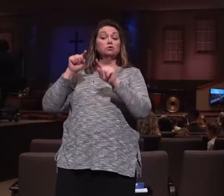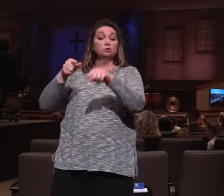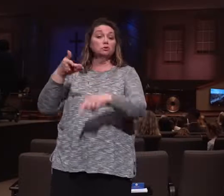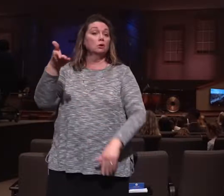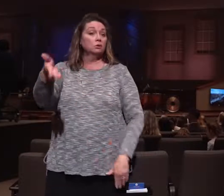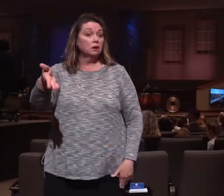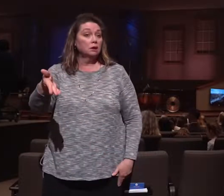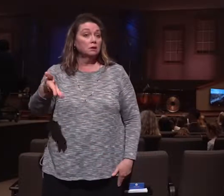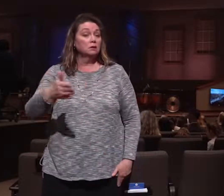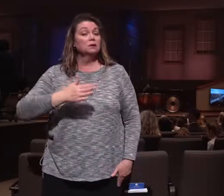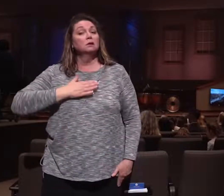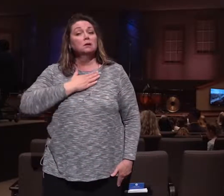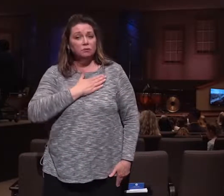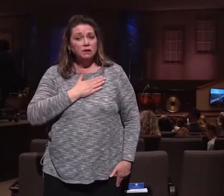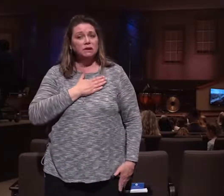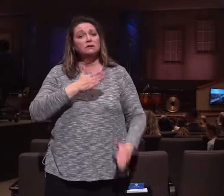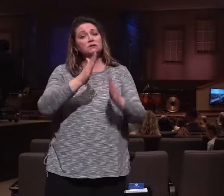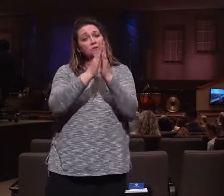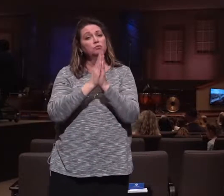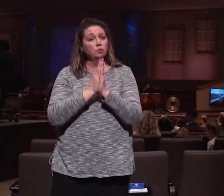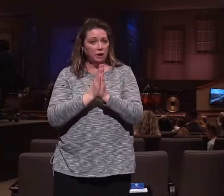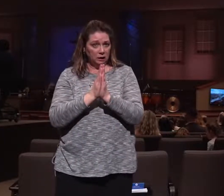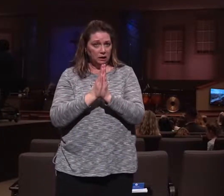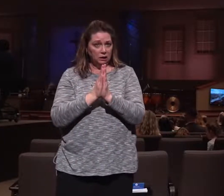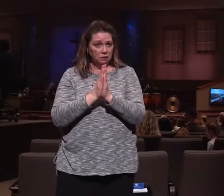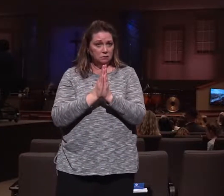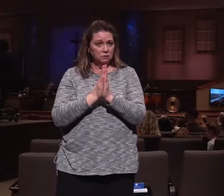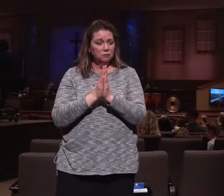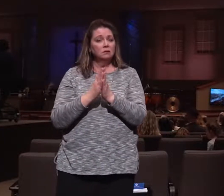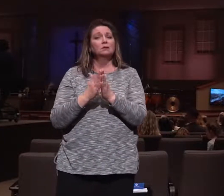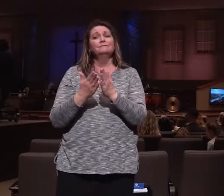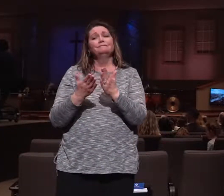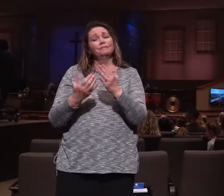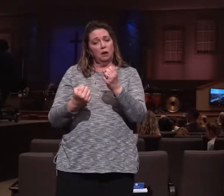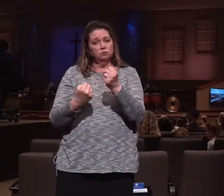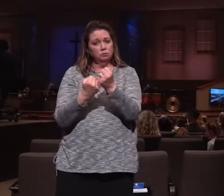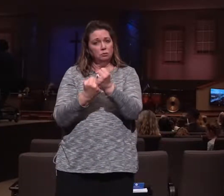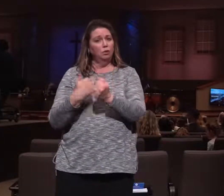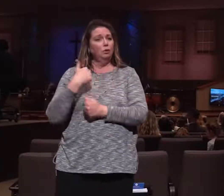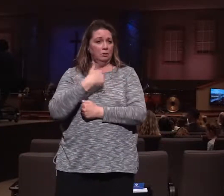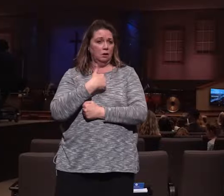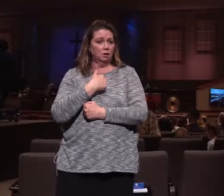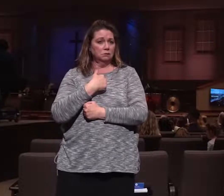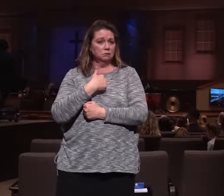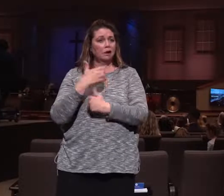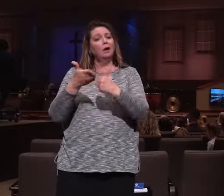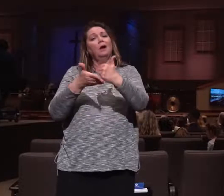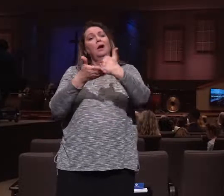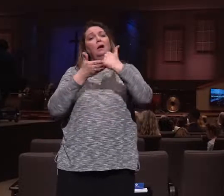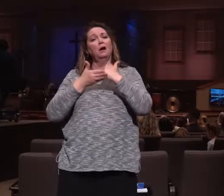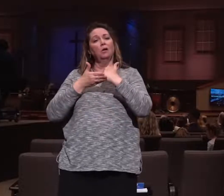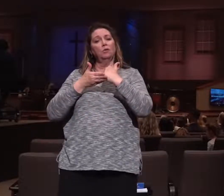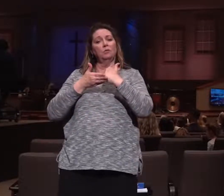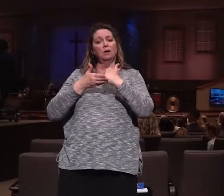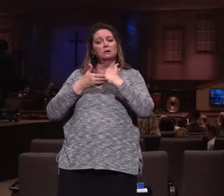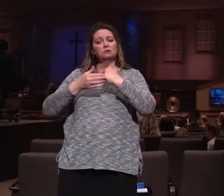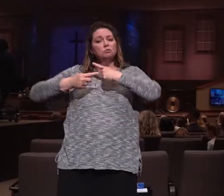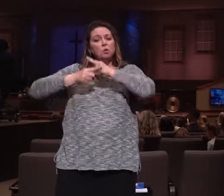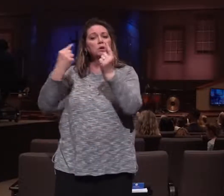you prayerfully consider partnering with us as we endeavor to take the gospel back to England?"